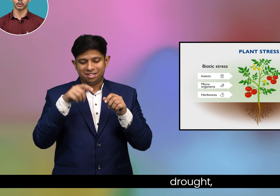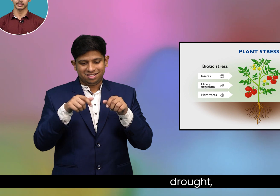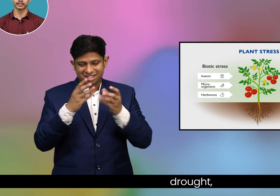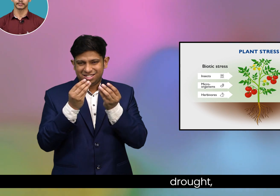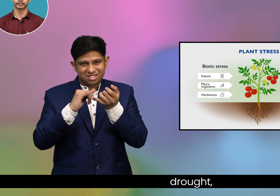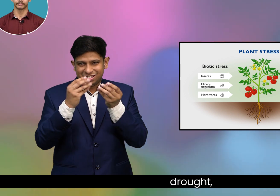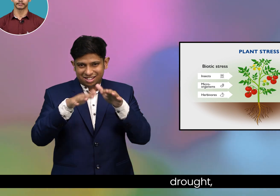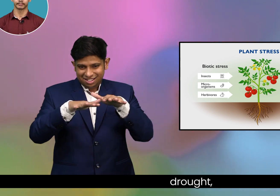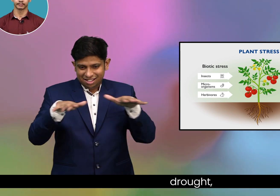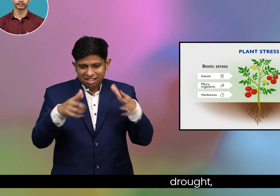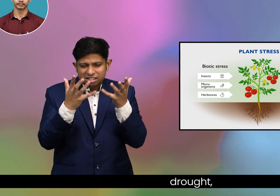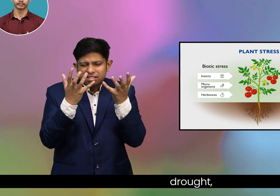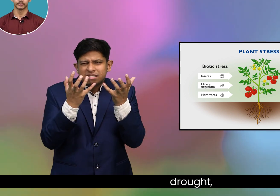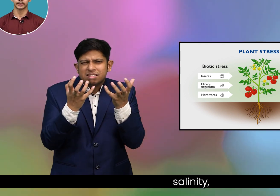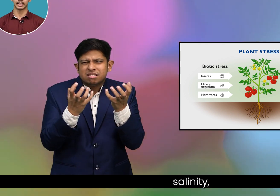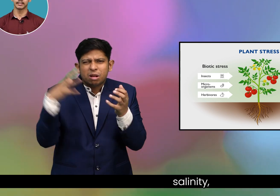drought,